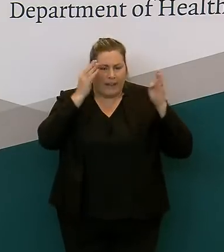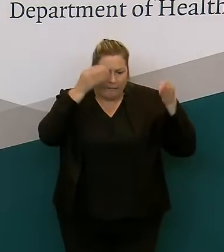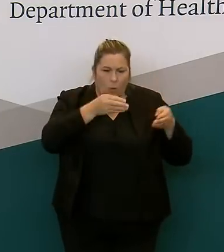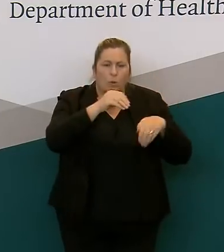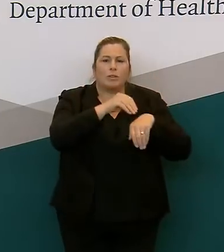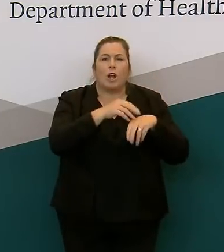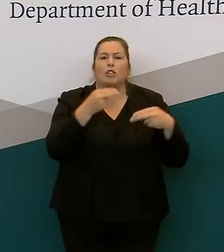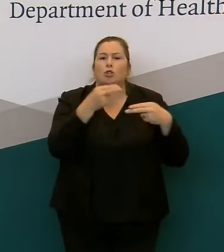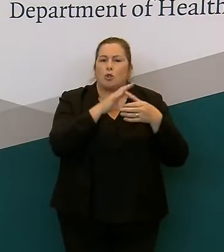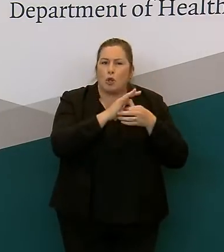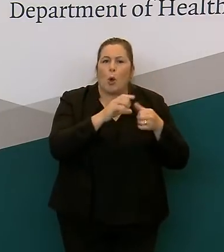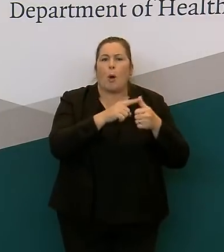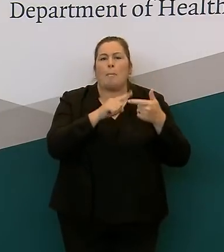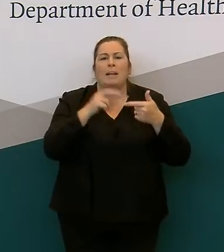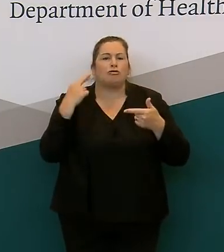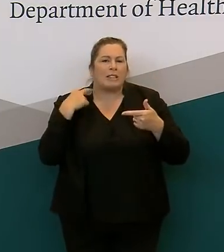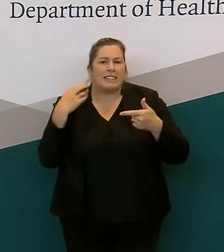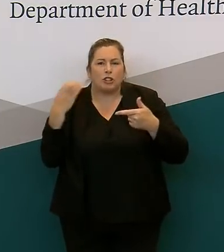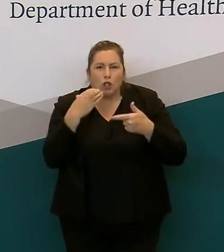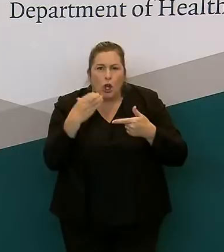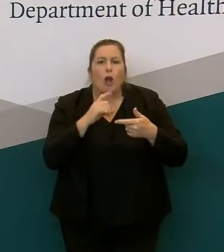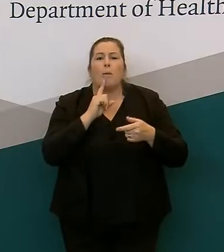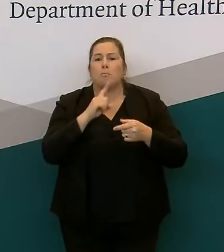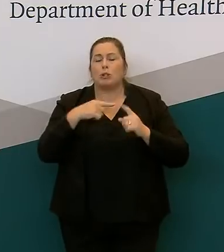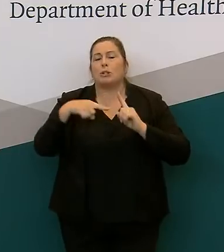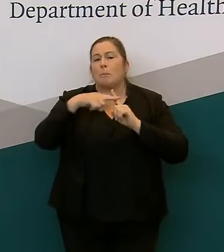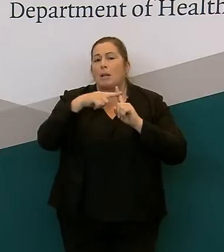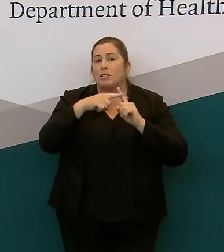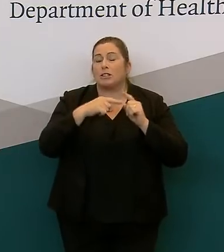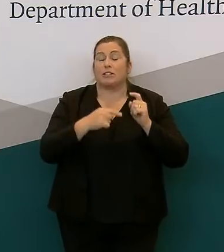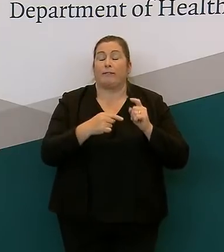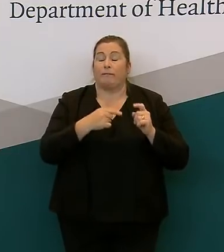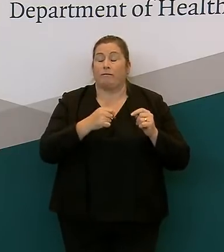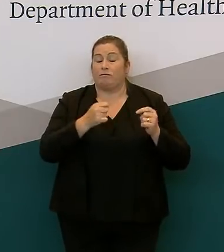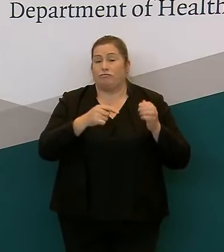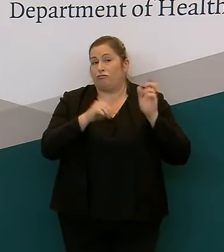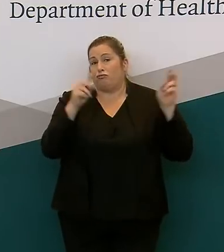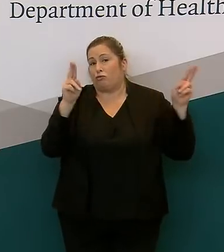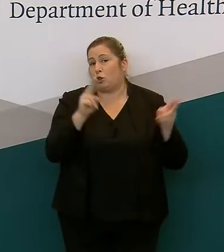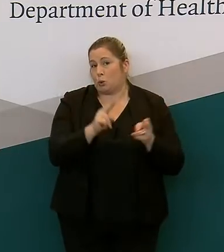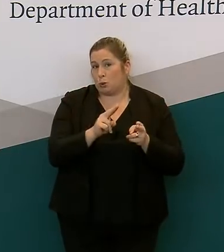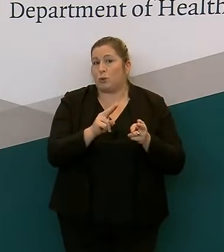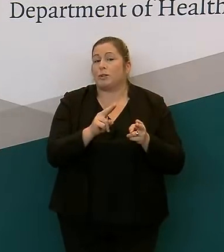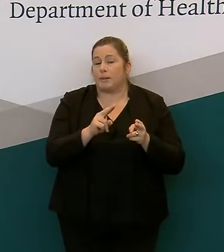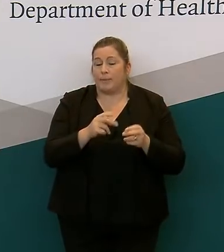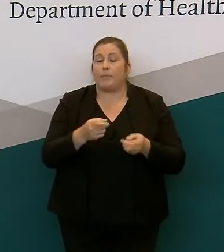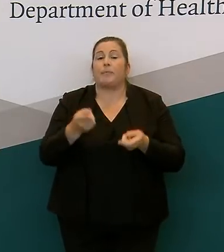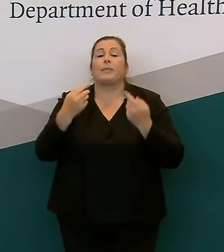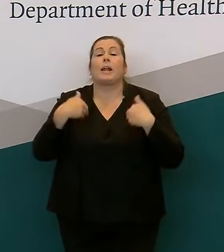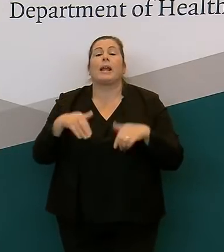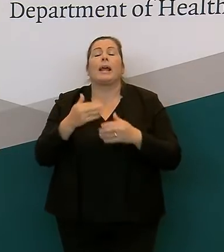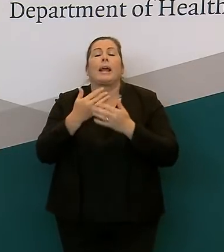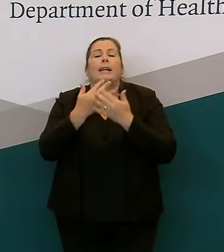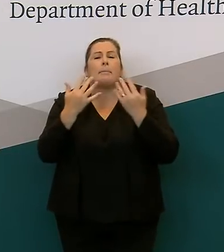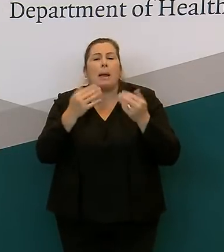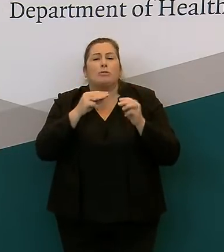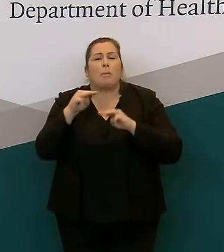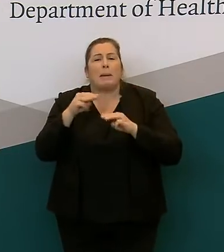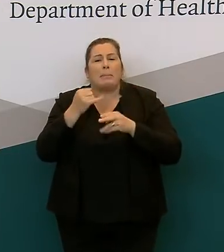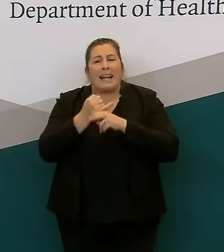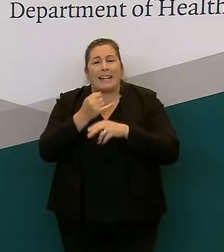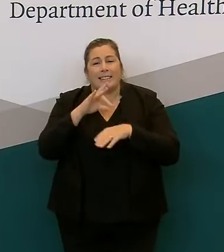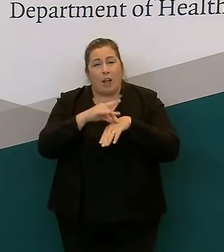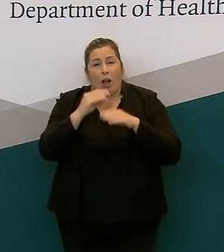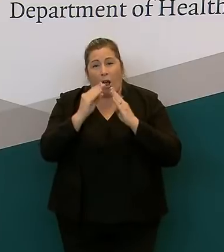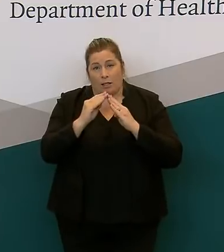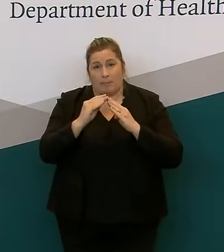and residential care, but the positivity rate continues to decline. The number of people in hospital on average over